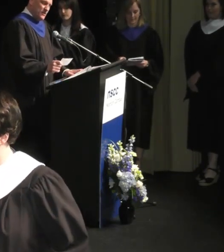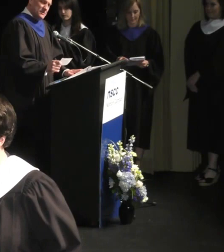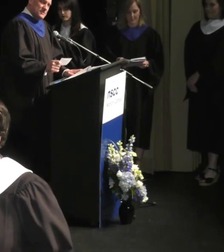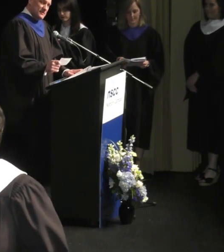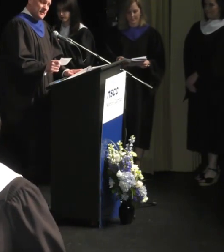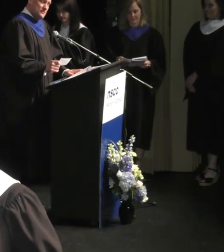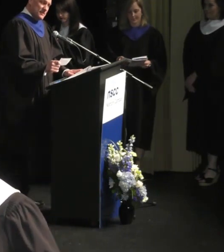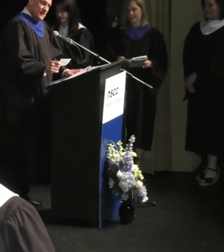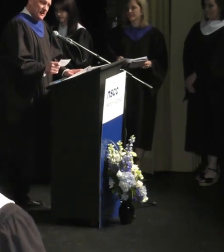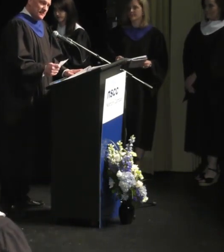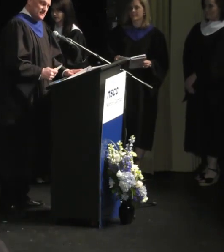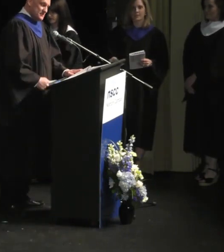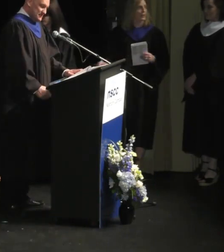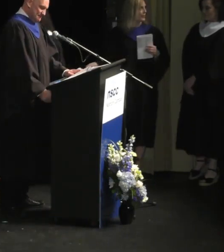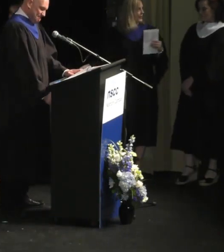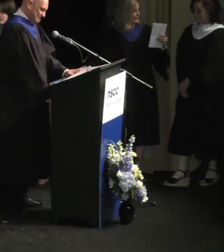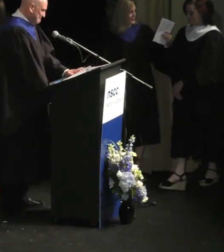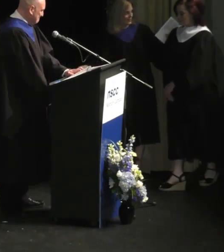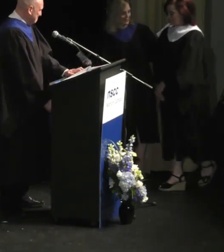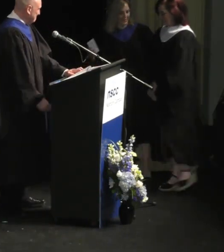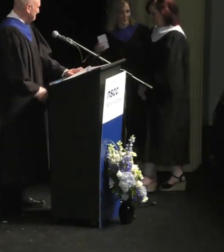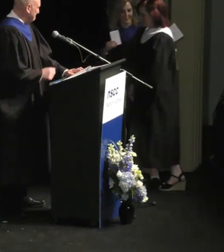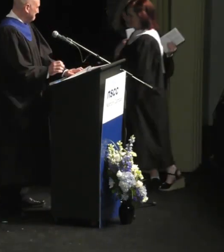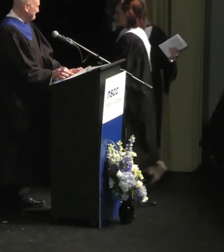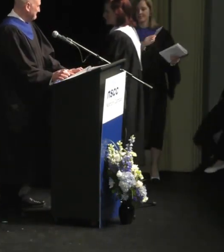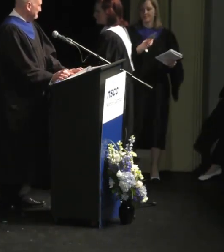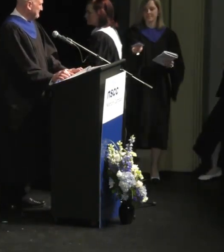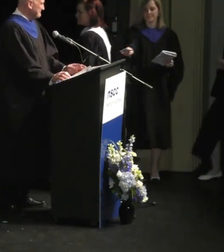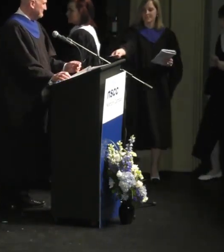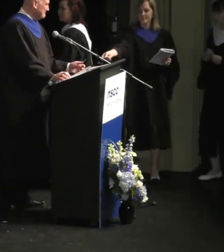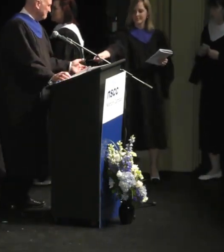Haley Morrison with honors.